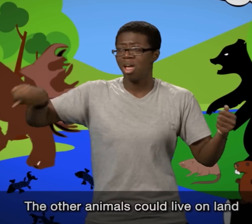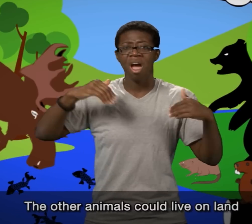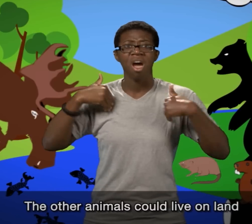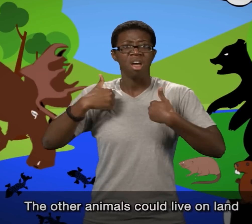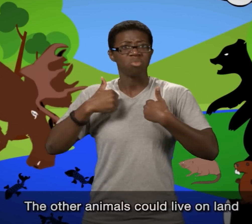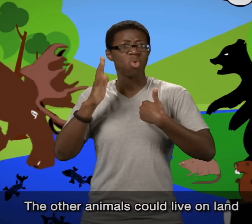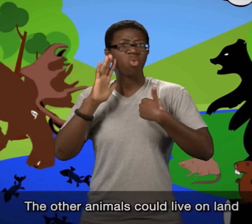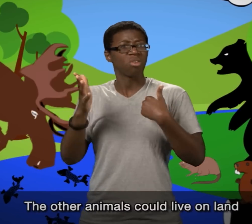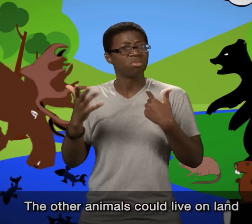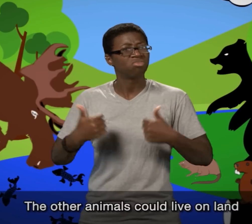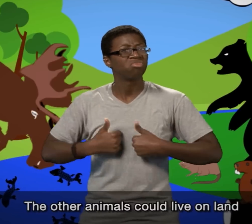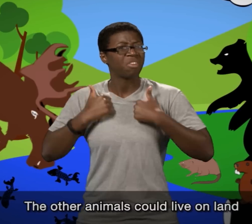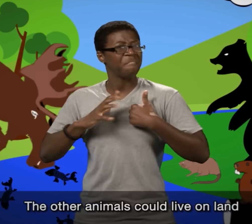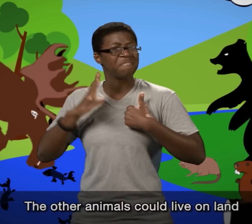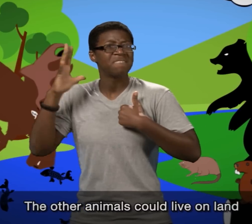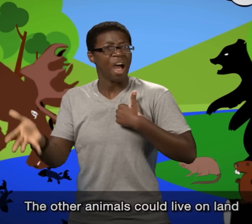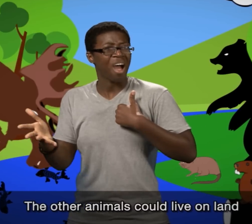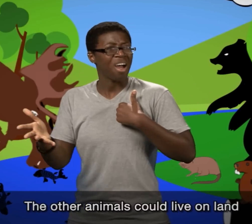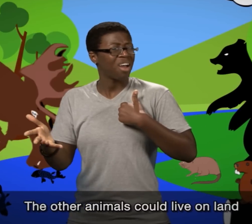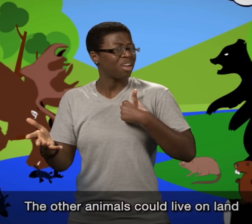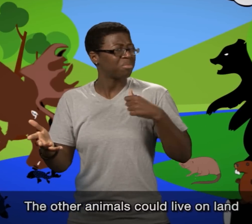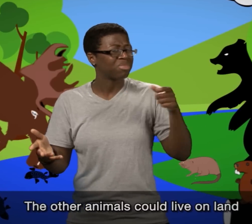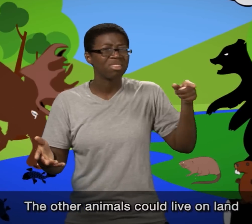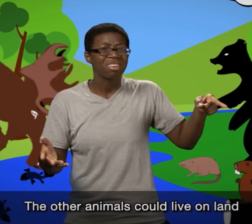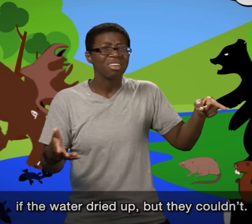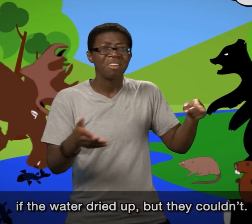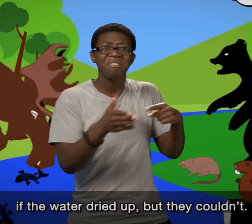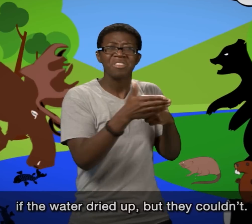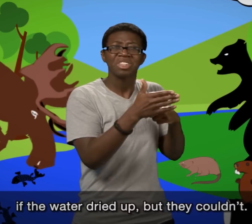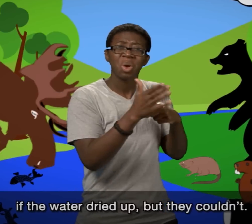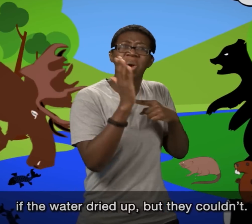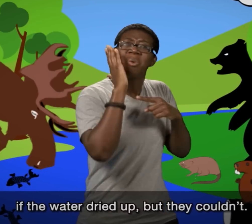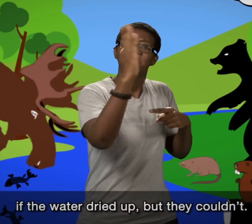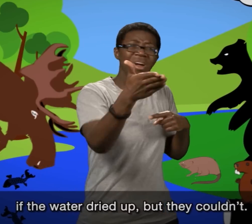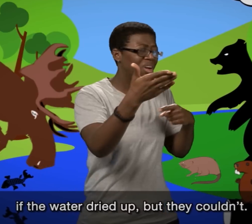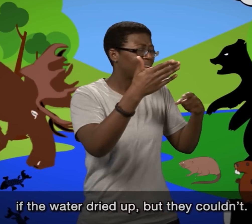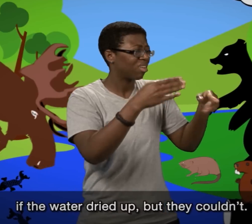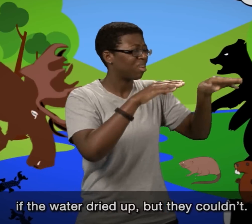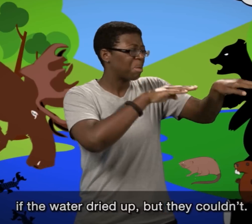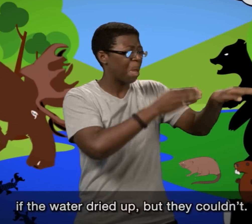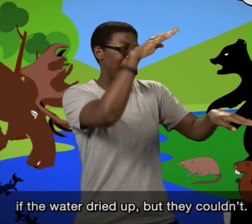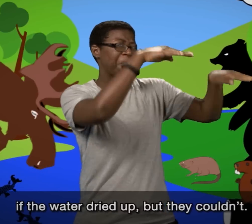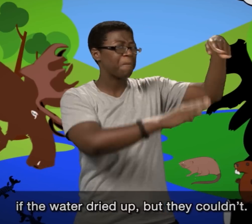if the water dried up, but they couldn't.